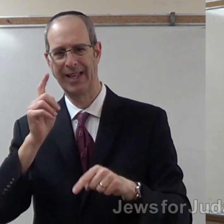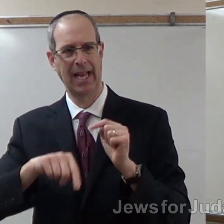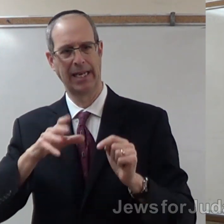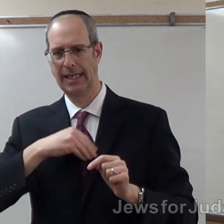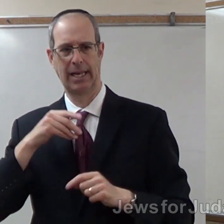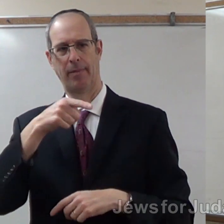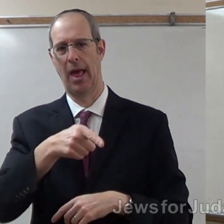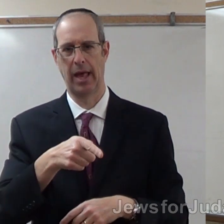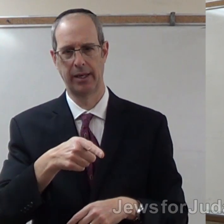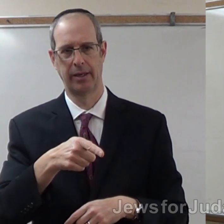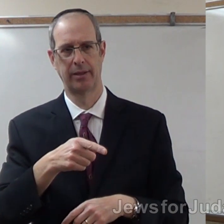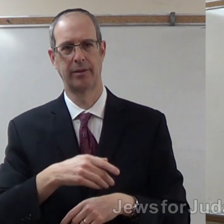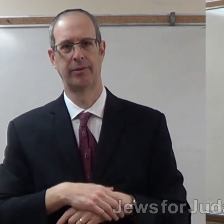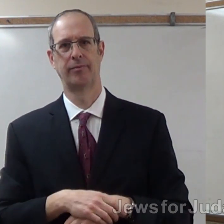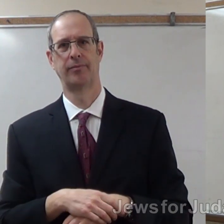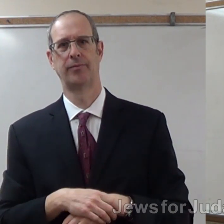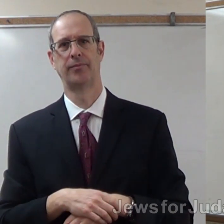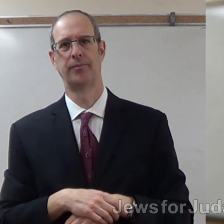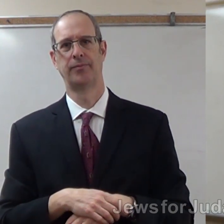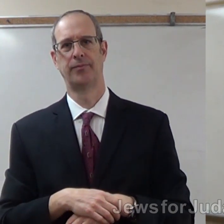tolerate.